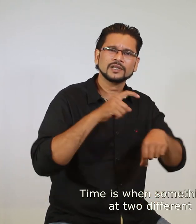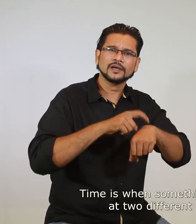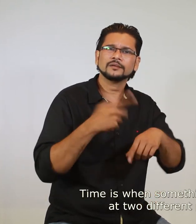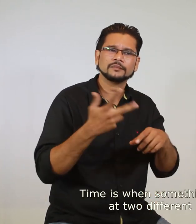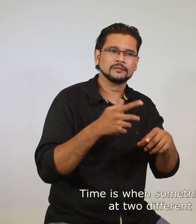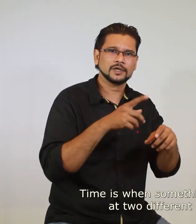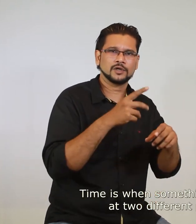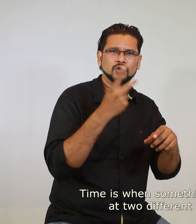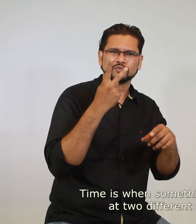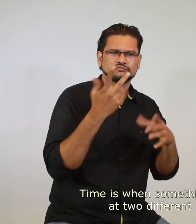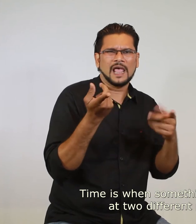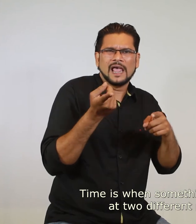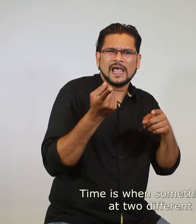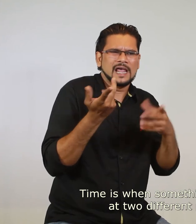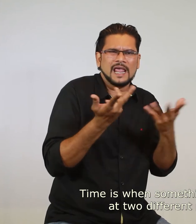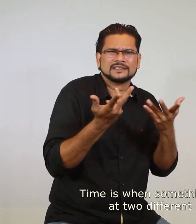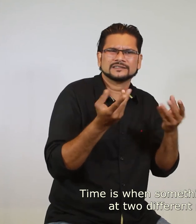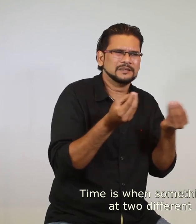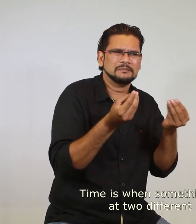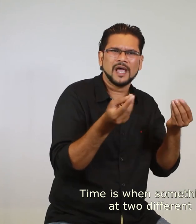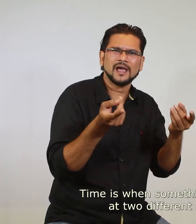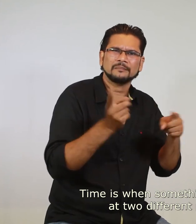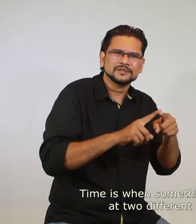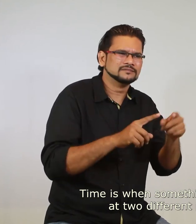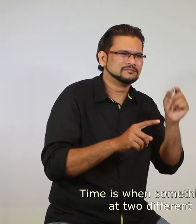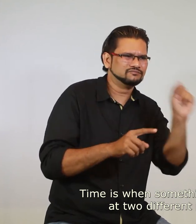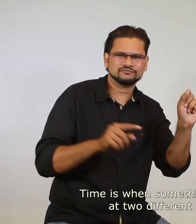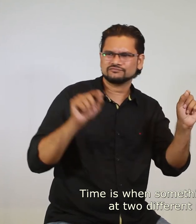Time is when something happens at two different points.